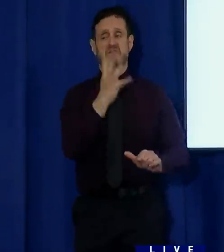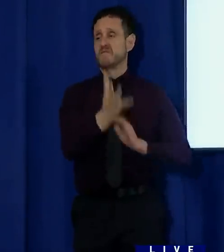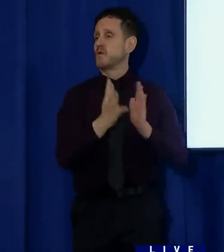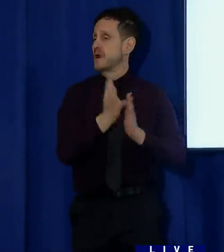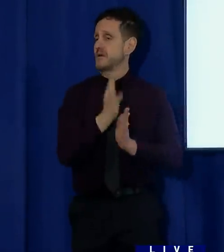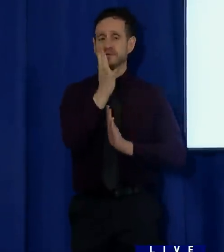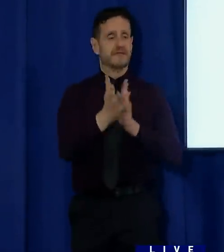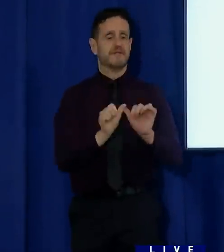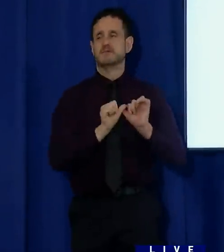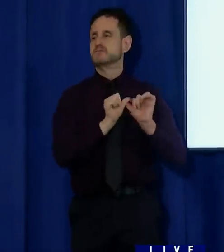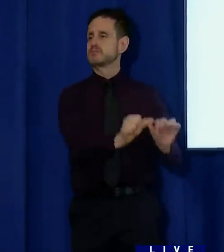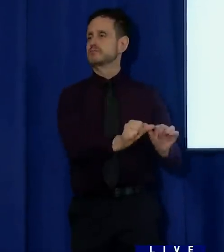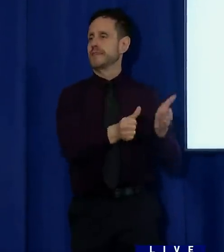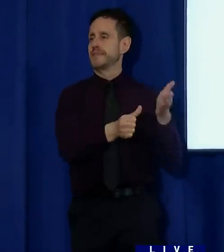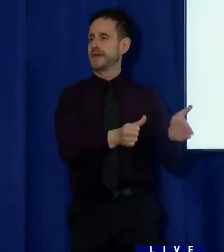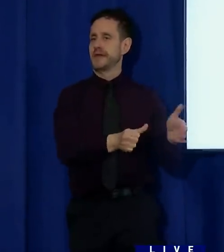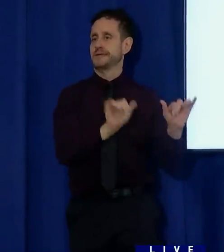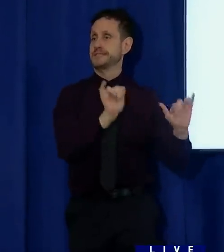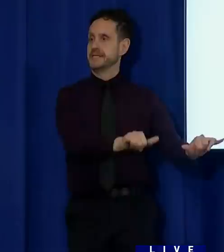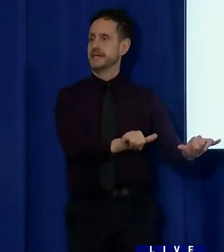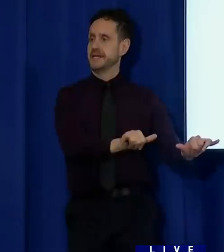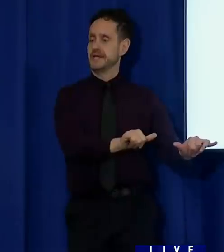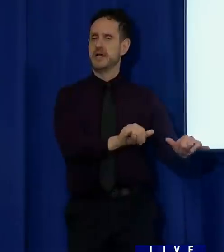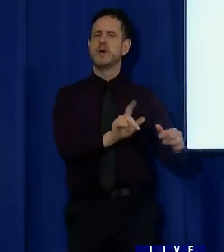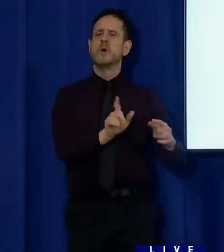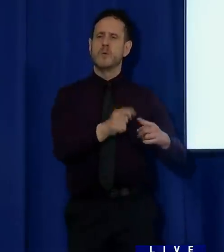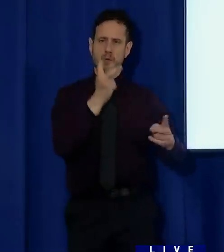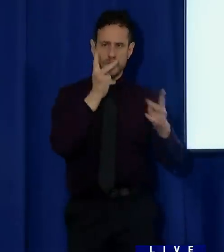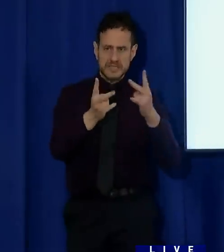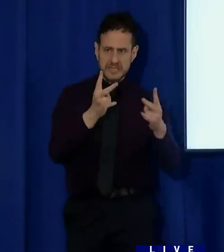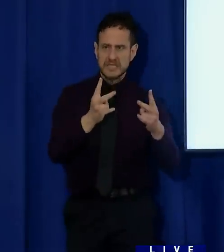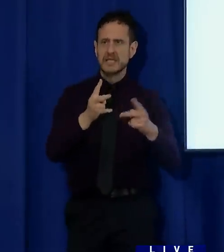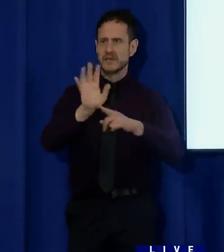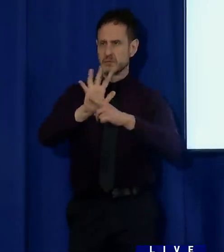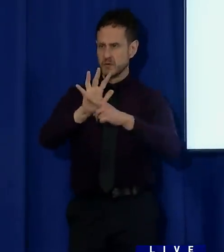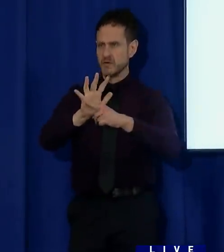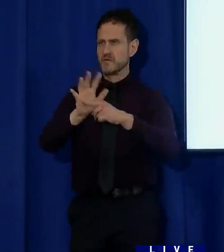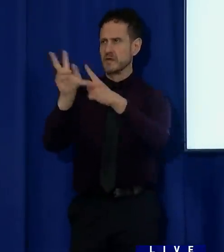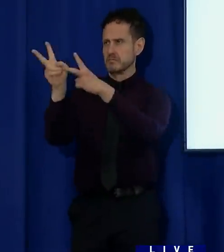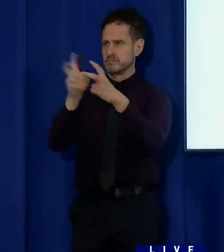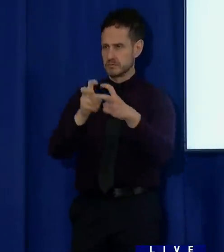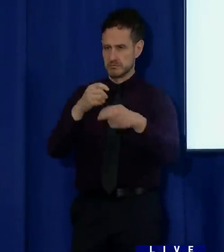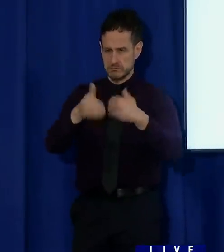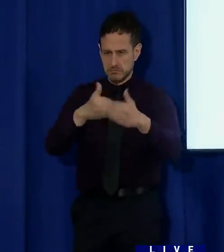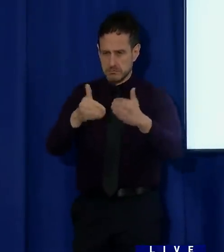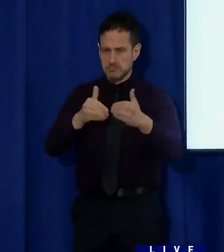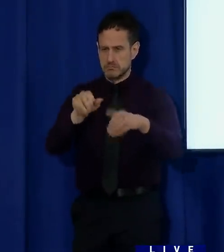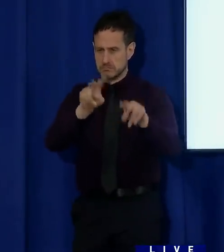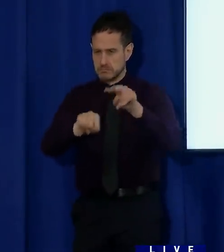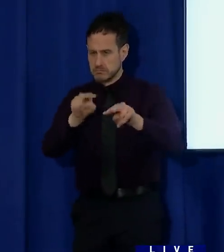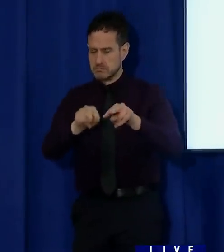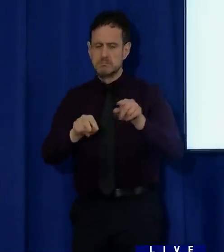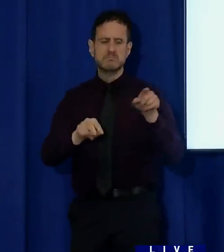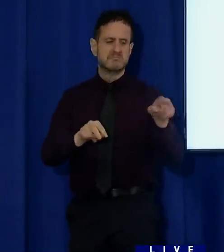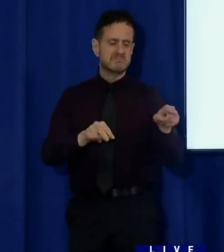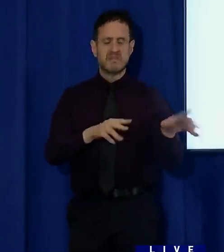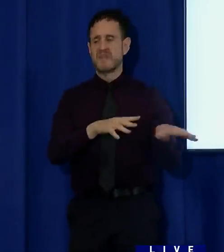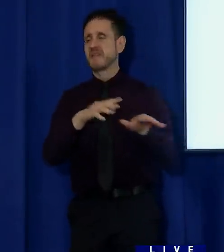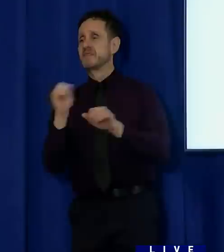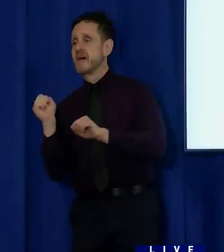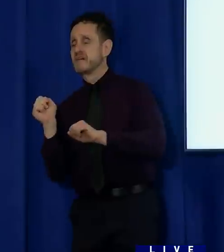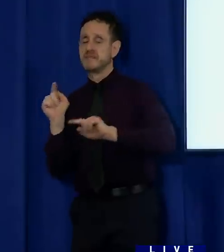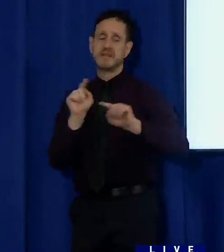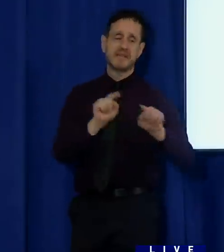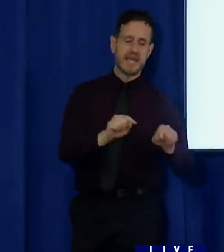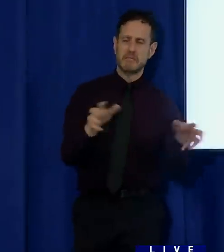see when we're able to get the video fully downloaded and processed, that they came in and out. It was a small core